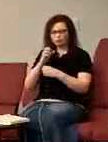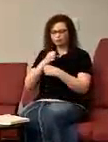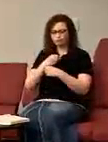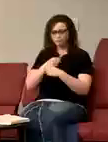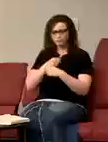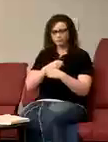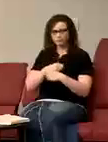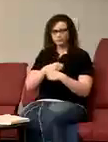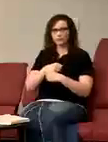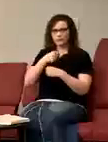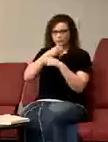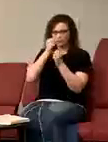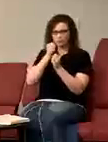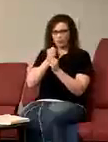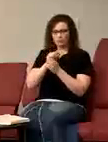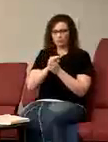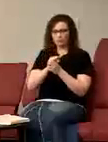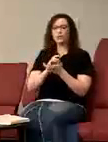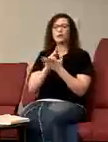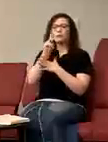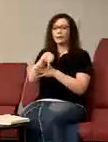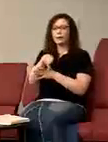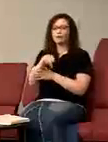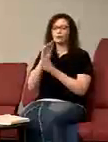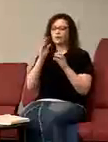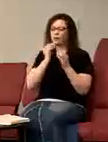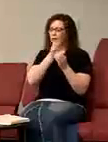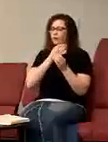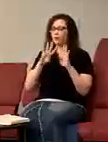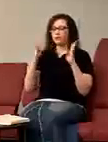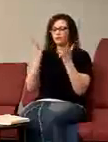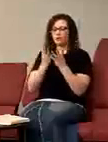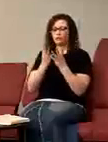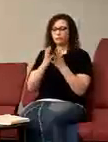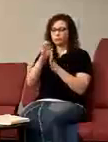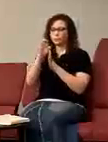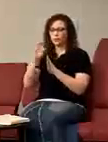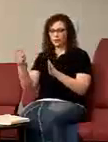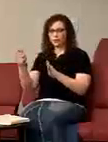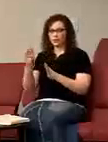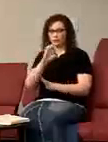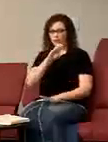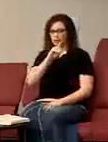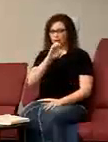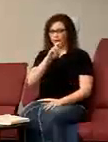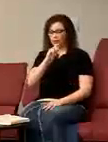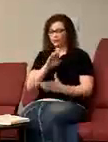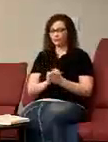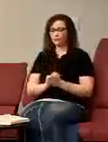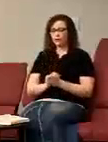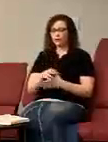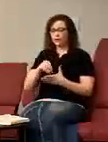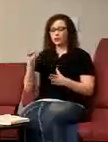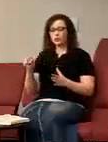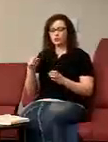ate. And the Lord God planted a garden eastward of Eden, and there he put the man whom he had formed. And out of